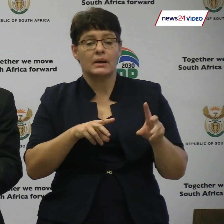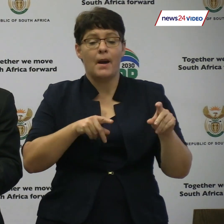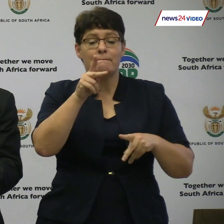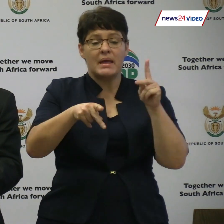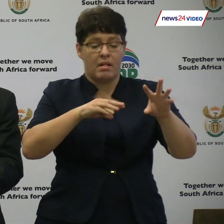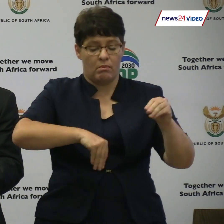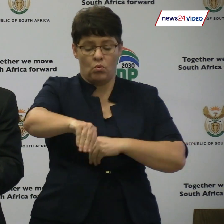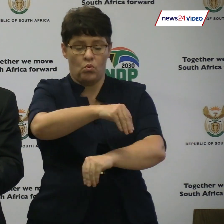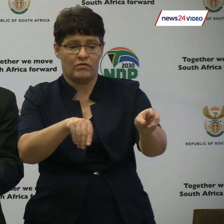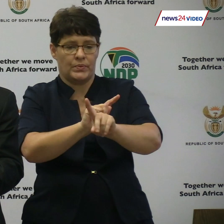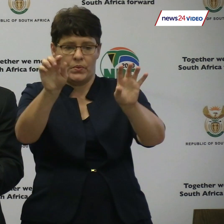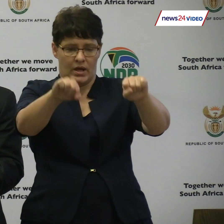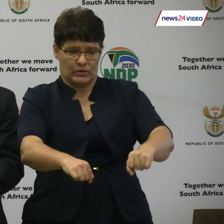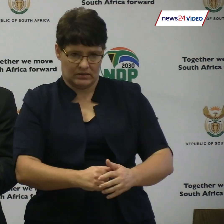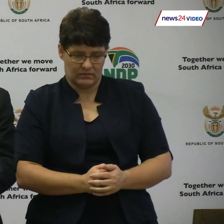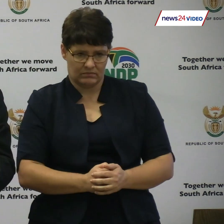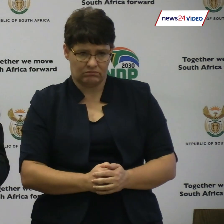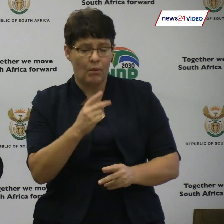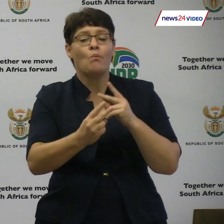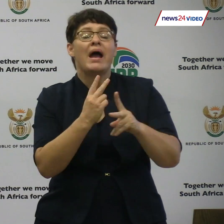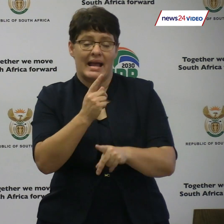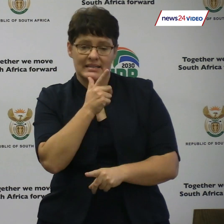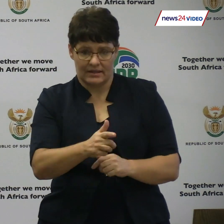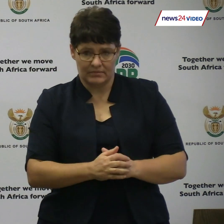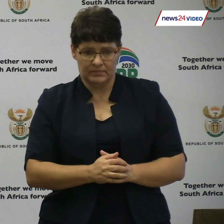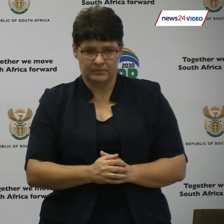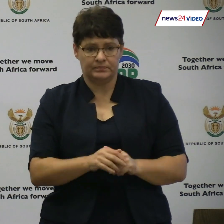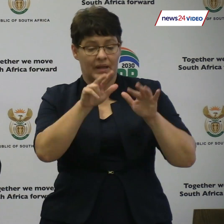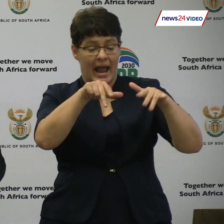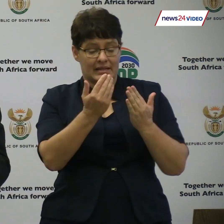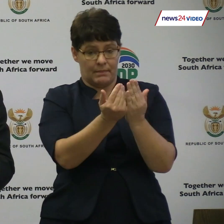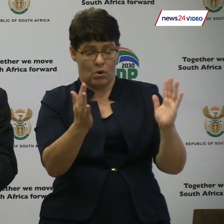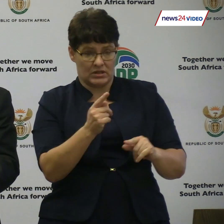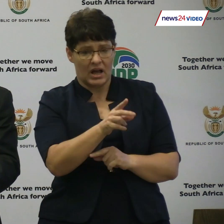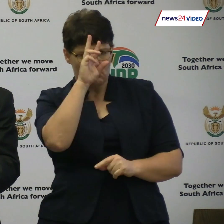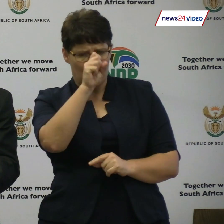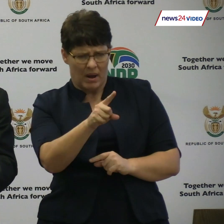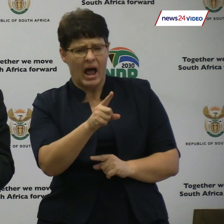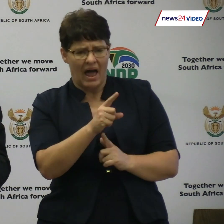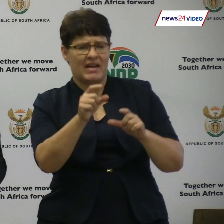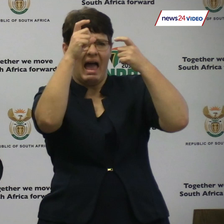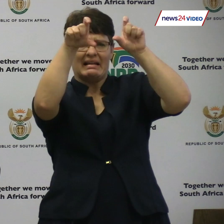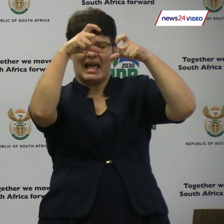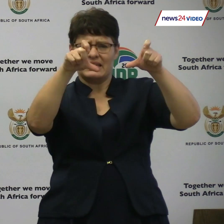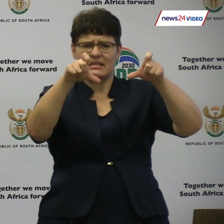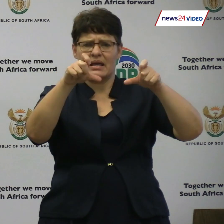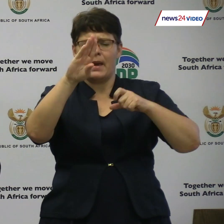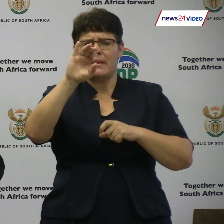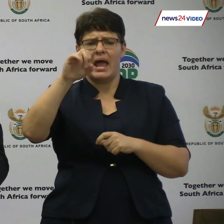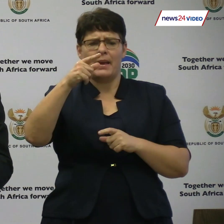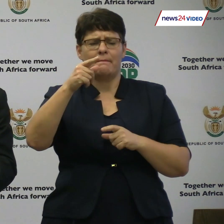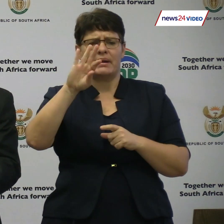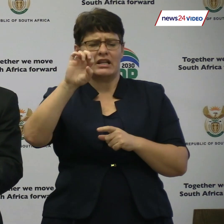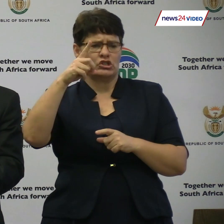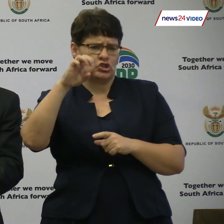of people. Let me repeat this. In the 18 border posts, because I remember there was a headline about Beit Bridge, including